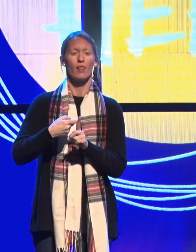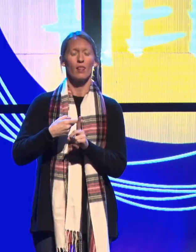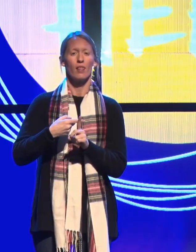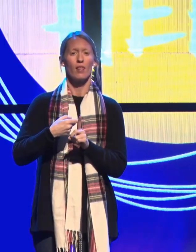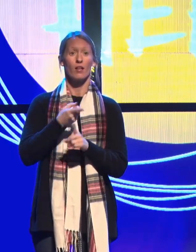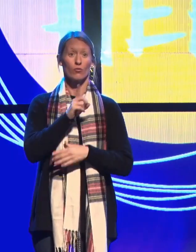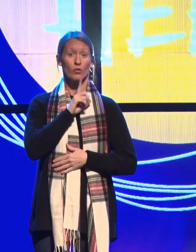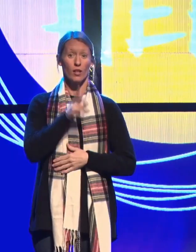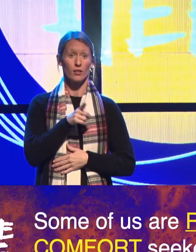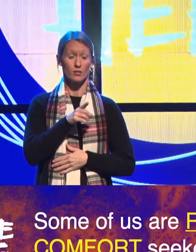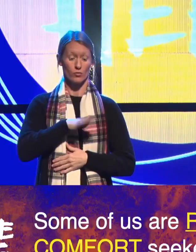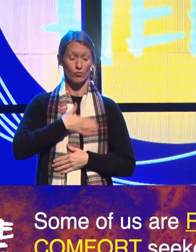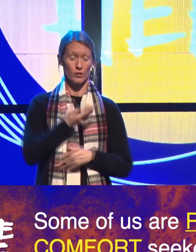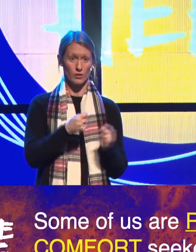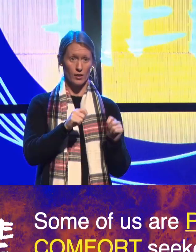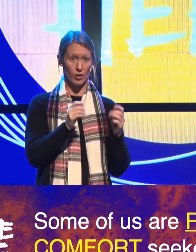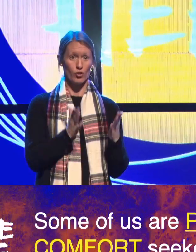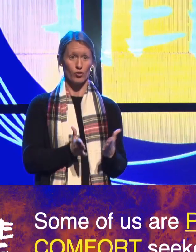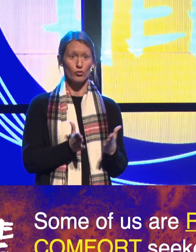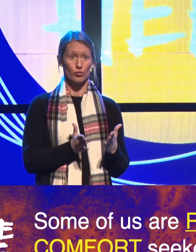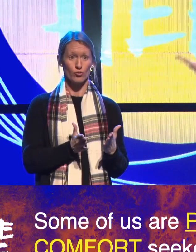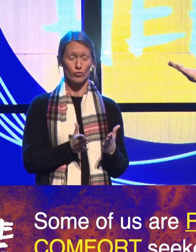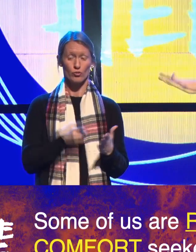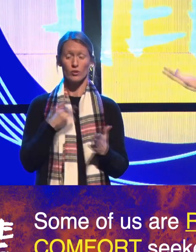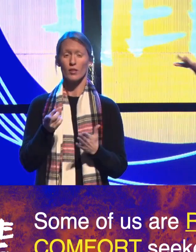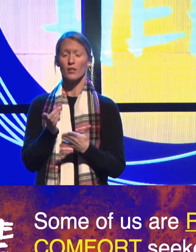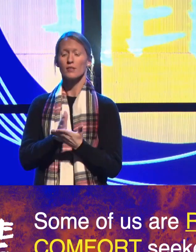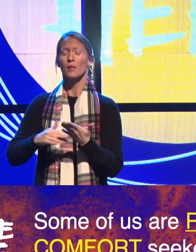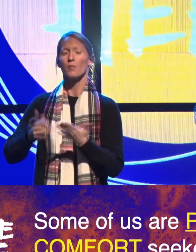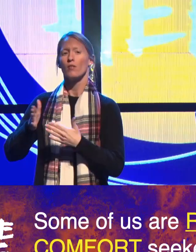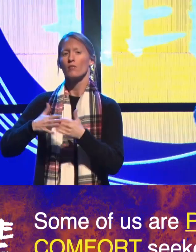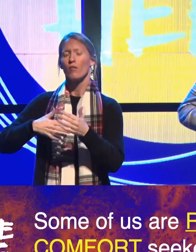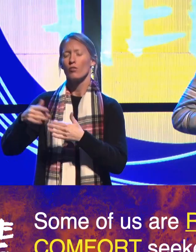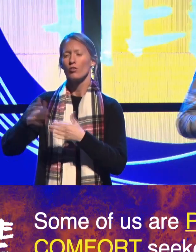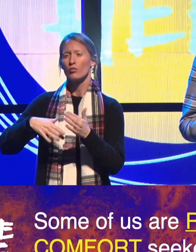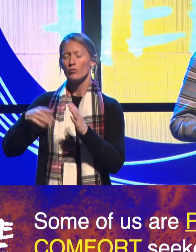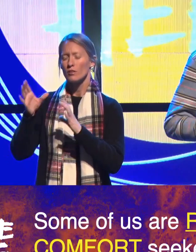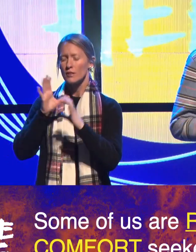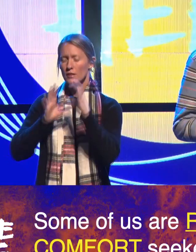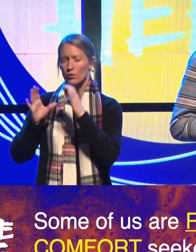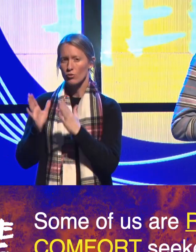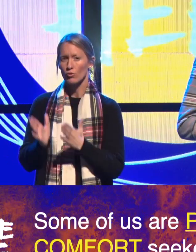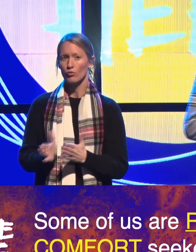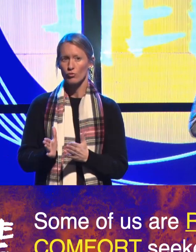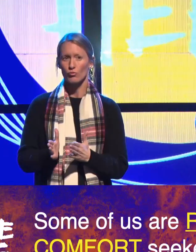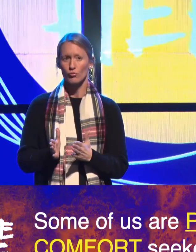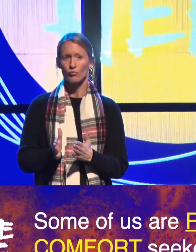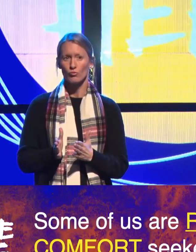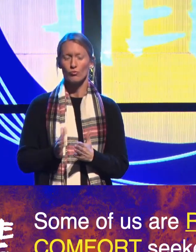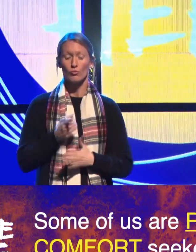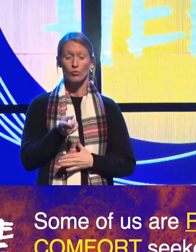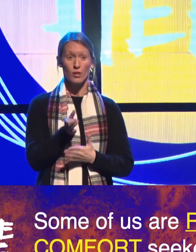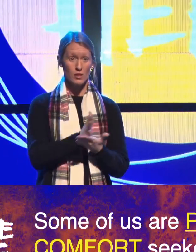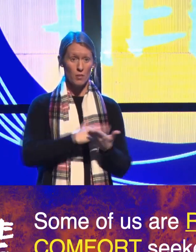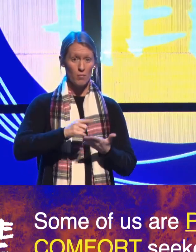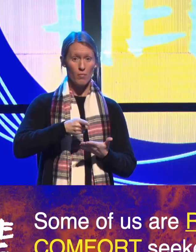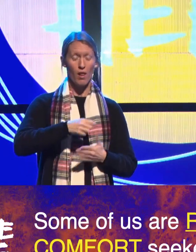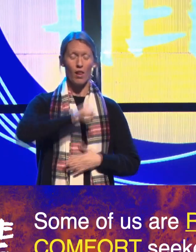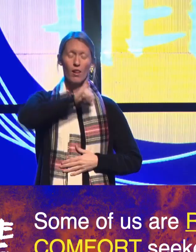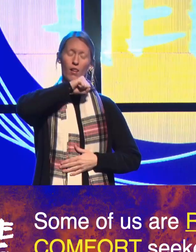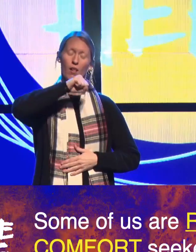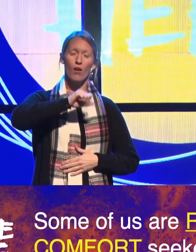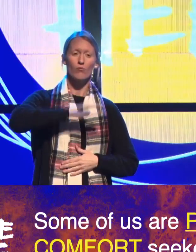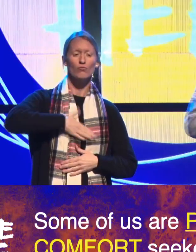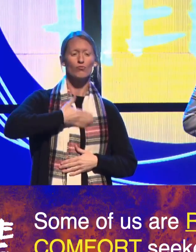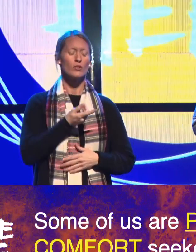are risk takers, and some of us are comfort seekers, right? Some of us love risks. We just are